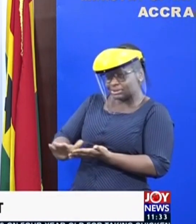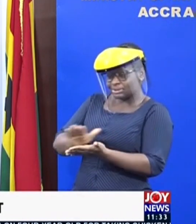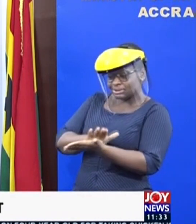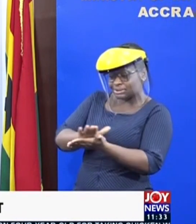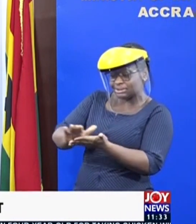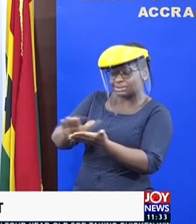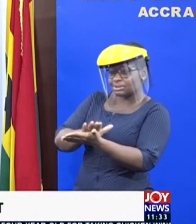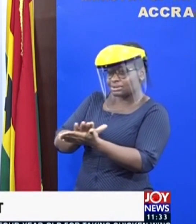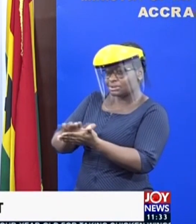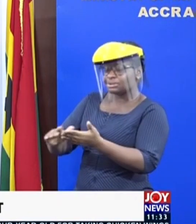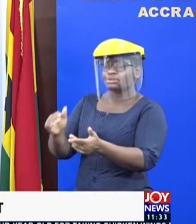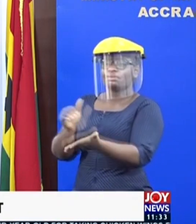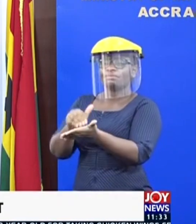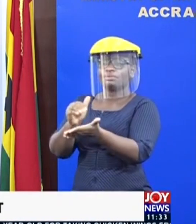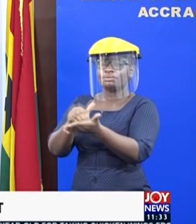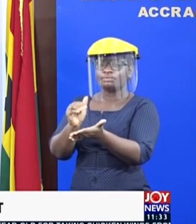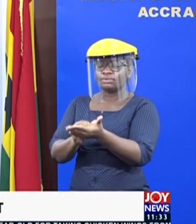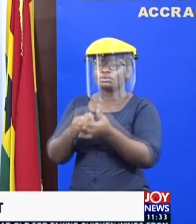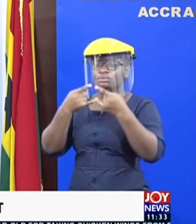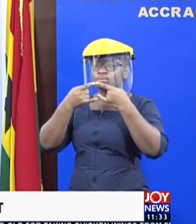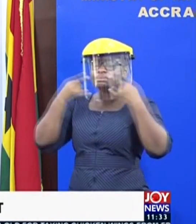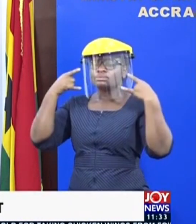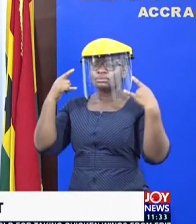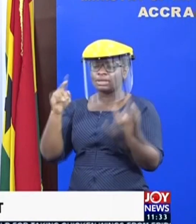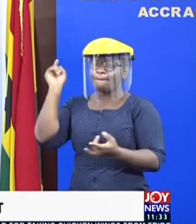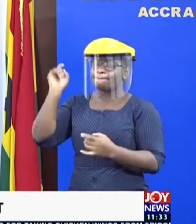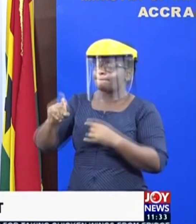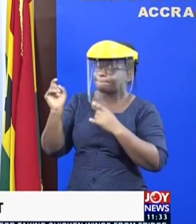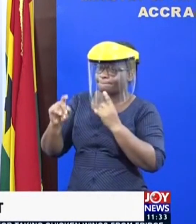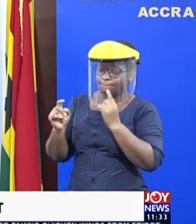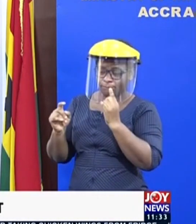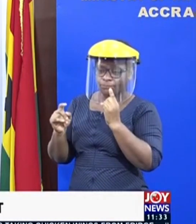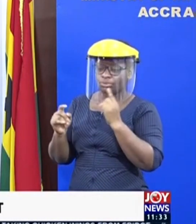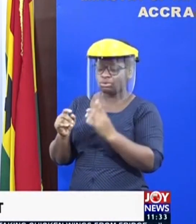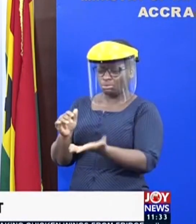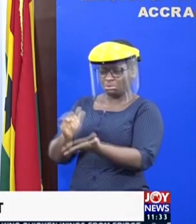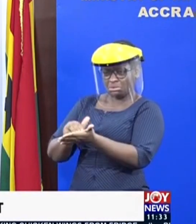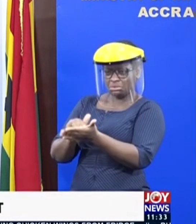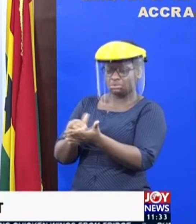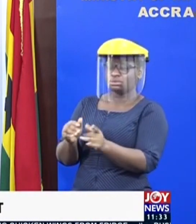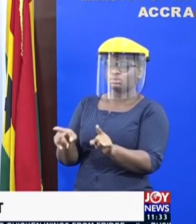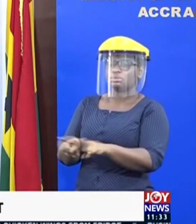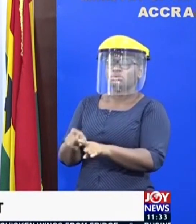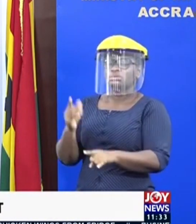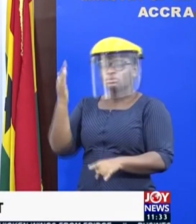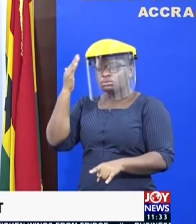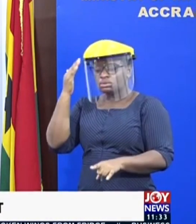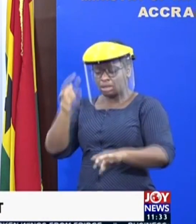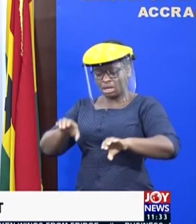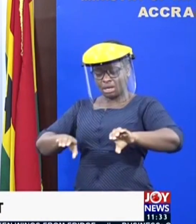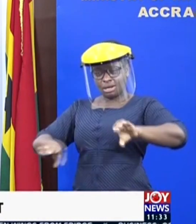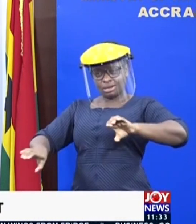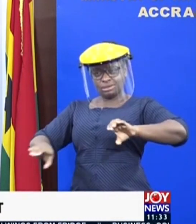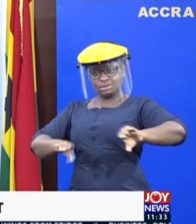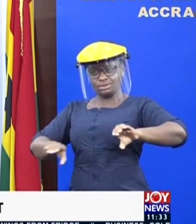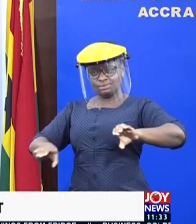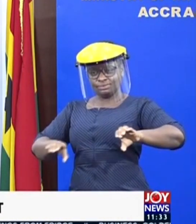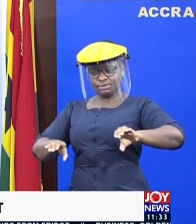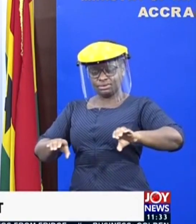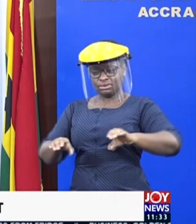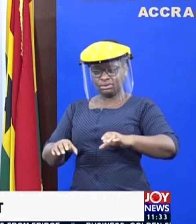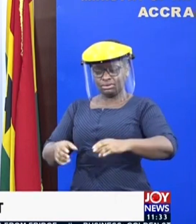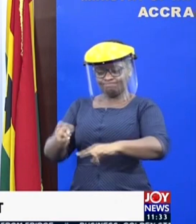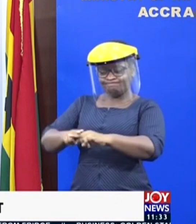etc., is routine. The wearing of masks is routine. But we also know that activity in a